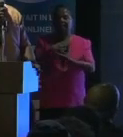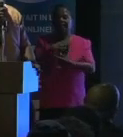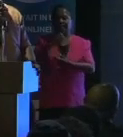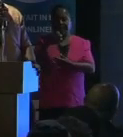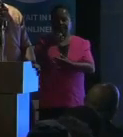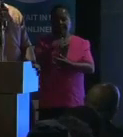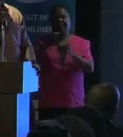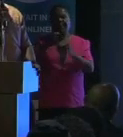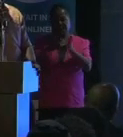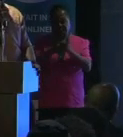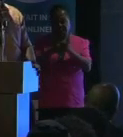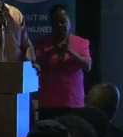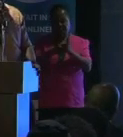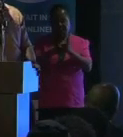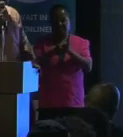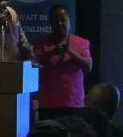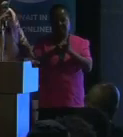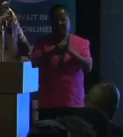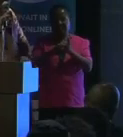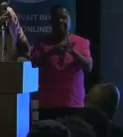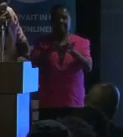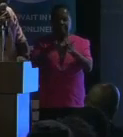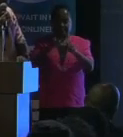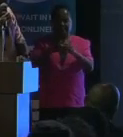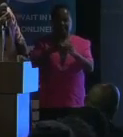you earn, the more tax you pay.